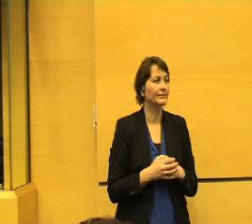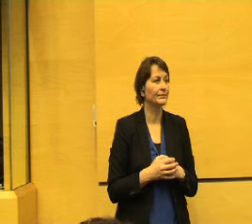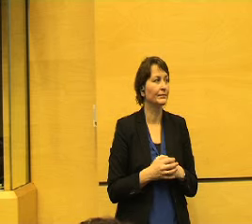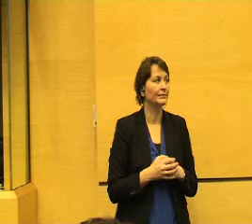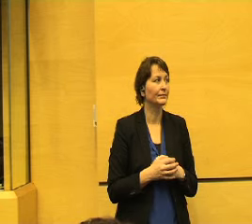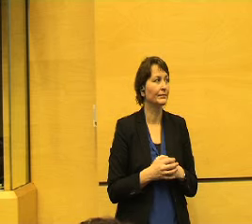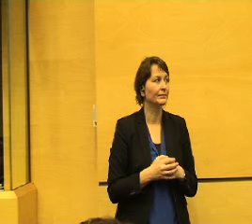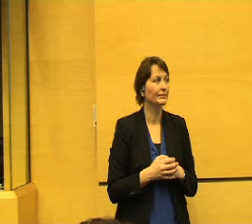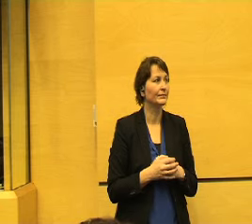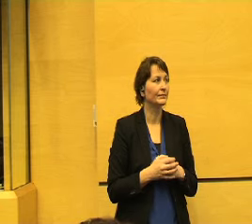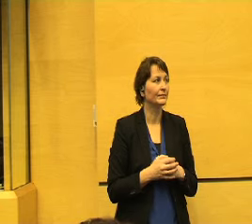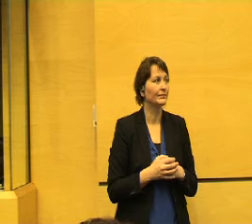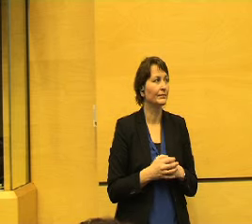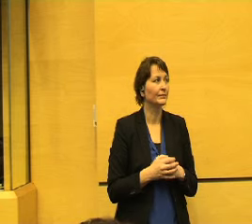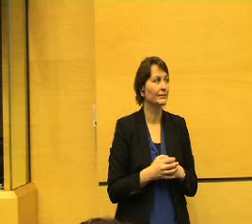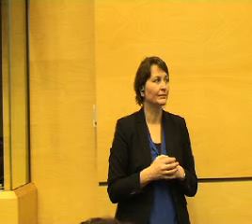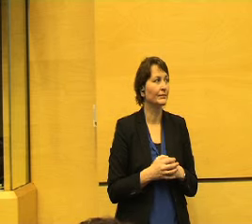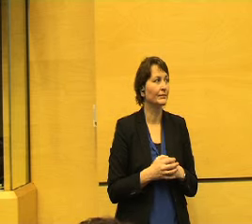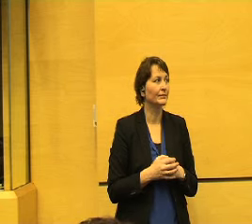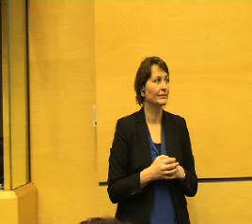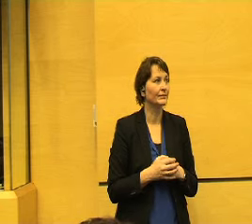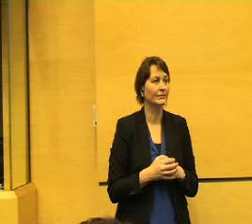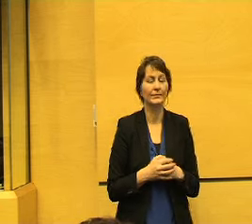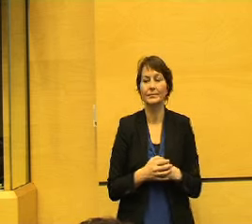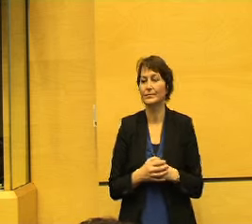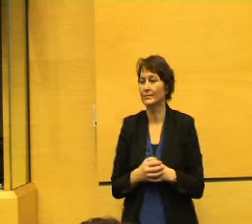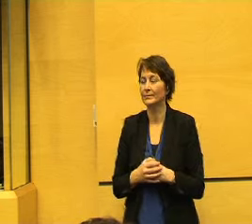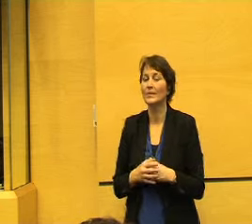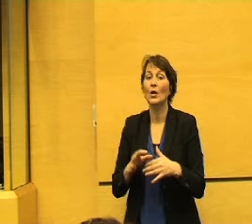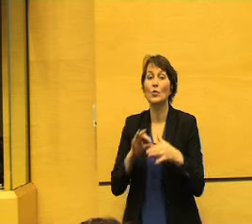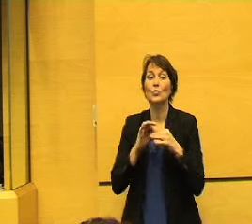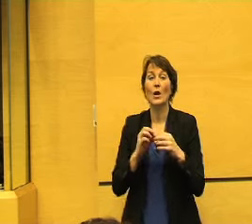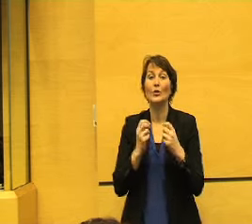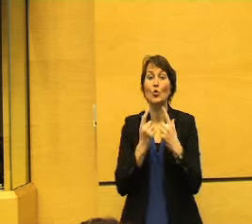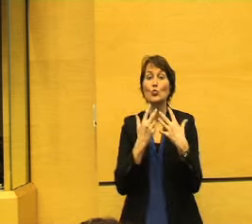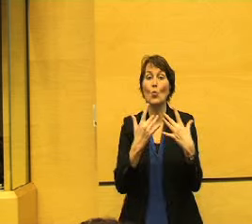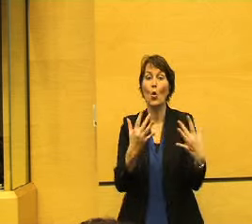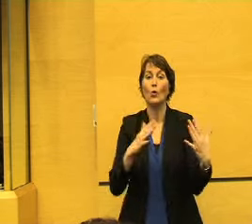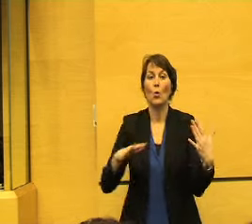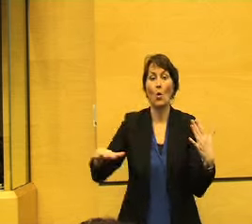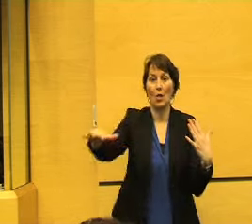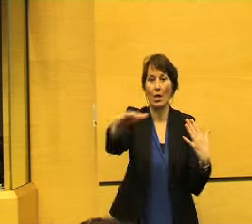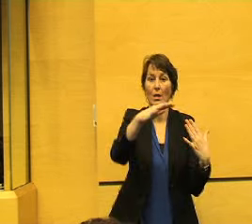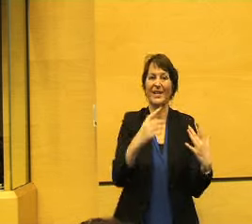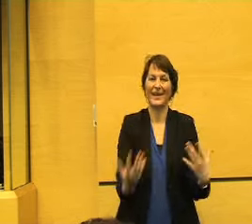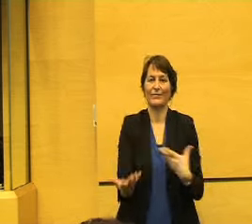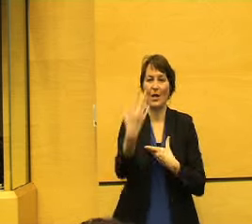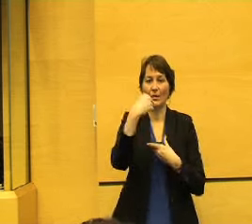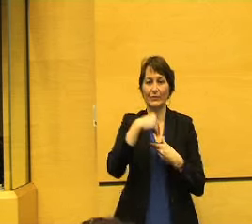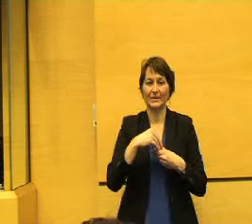Aruni, disability expert, to answer this question, please.